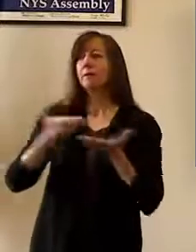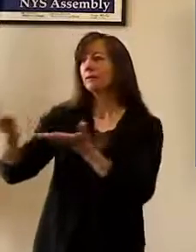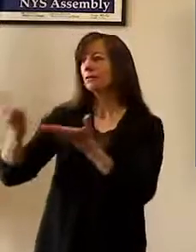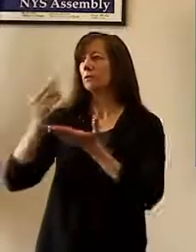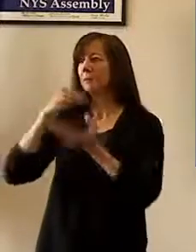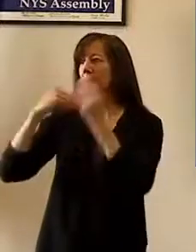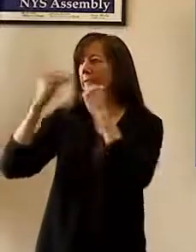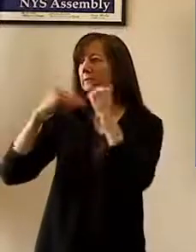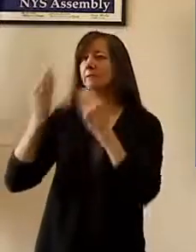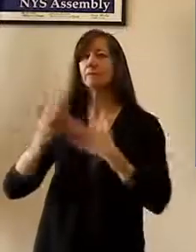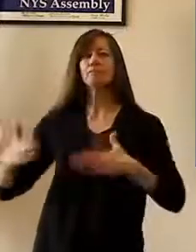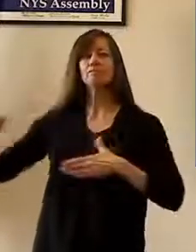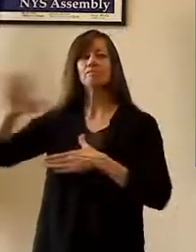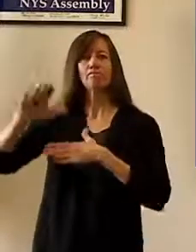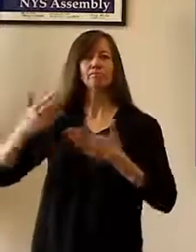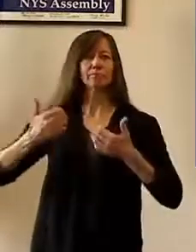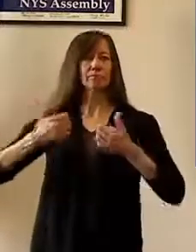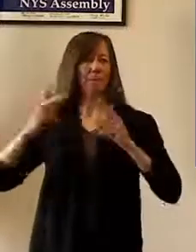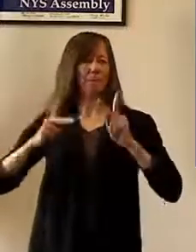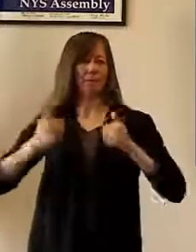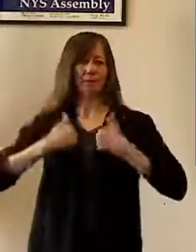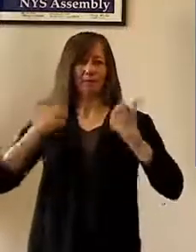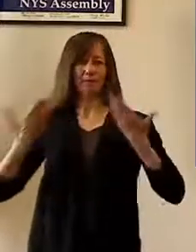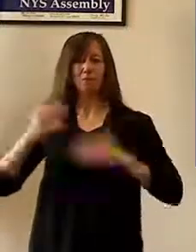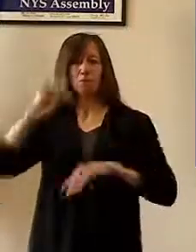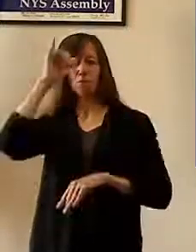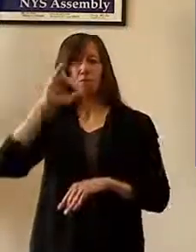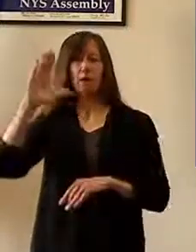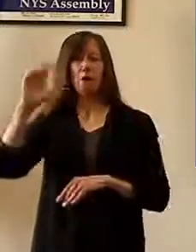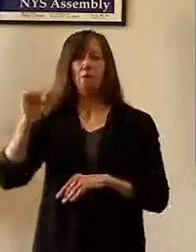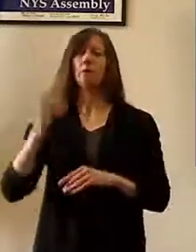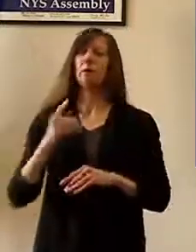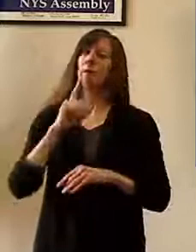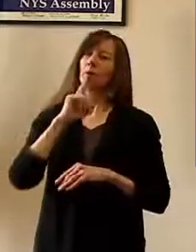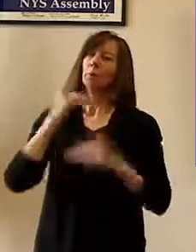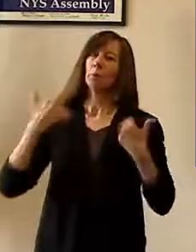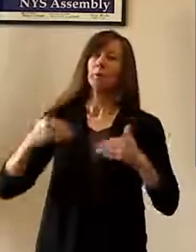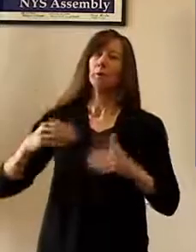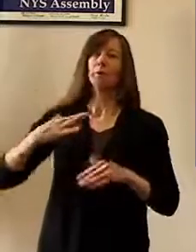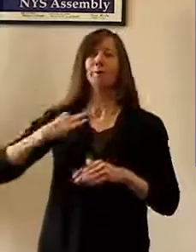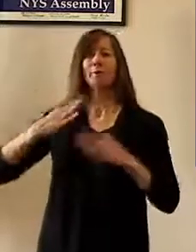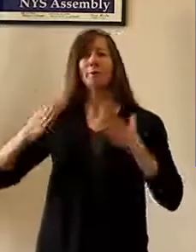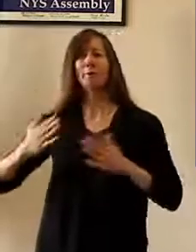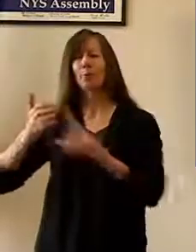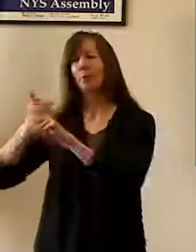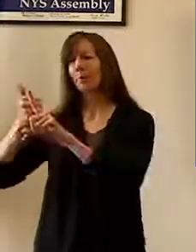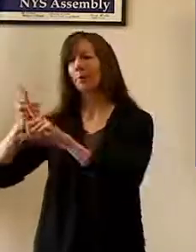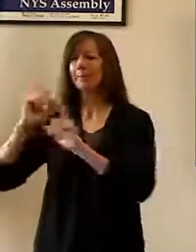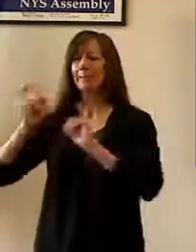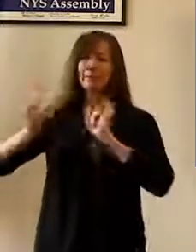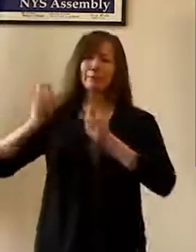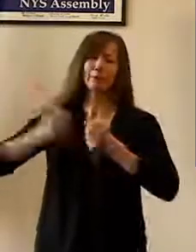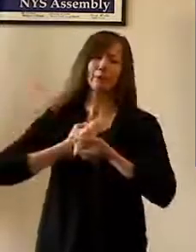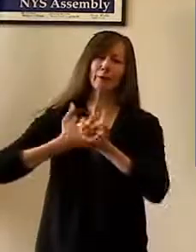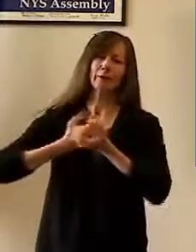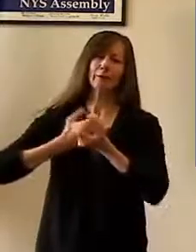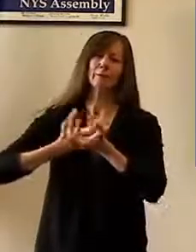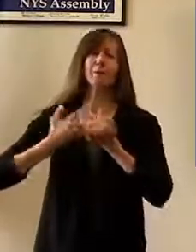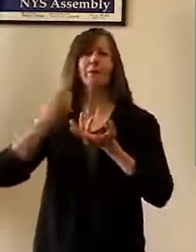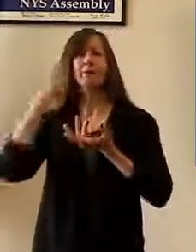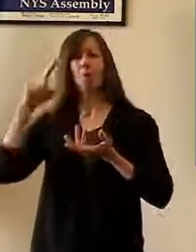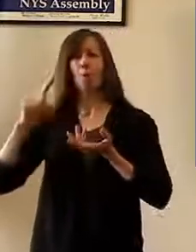county, along with their dedicated and real selfless work at our vaccine points of distribution. They've been